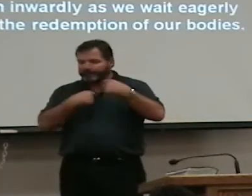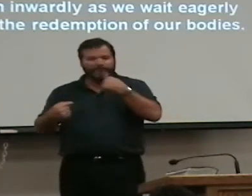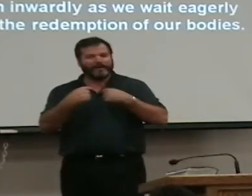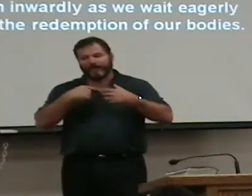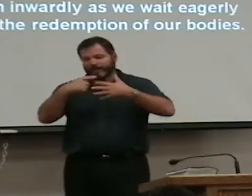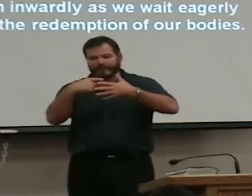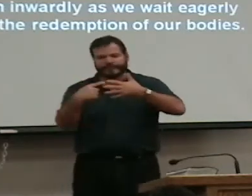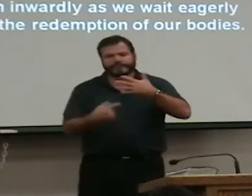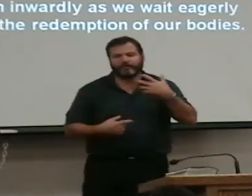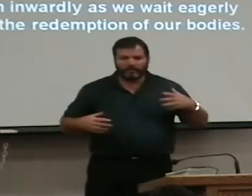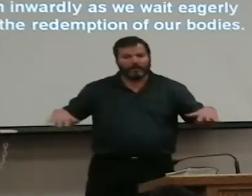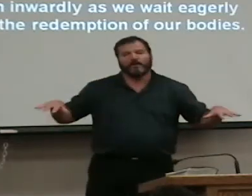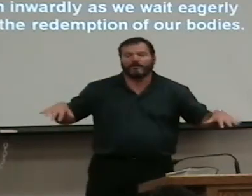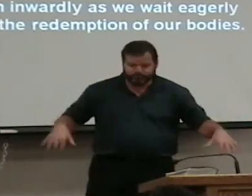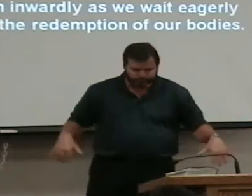Why'd they shoot me like that?